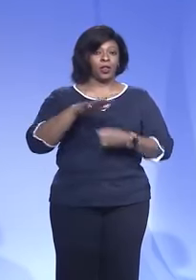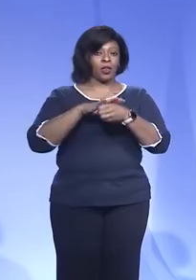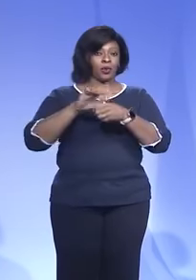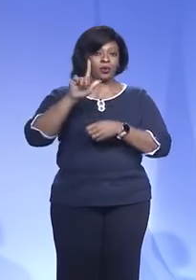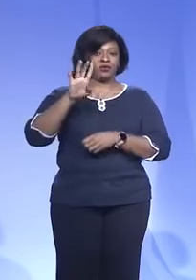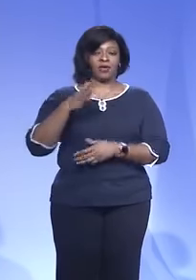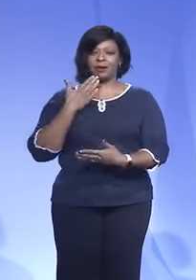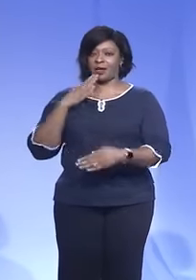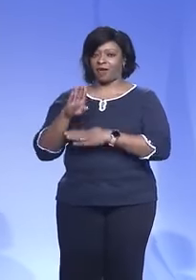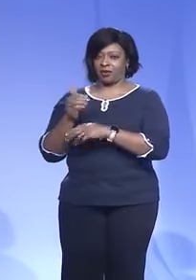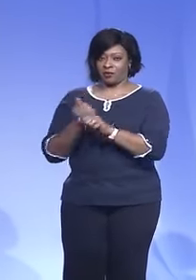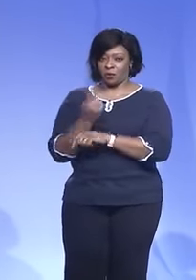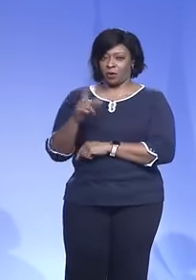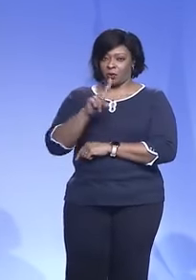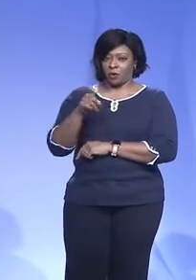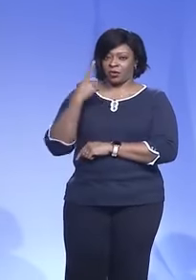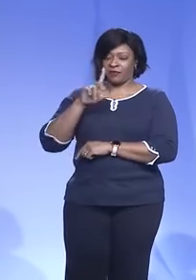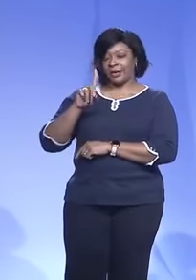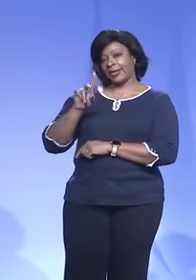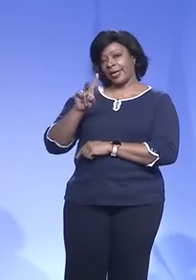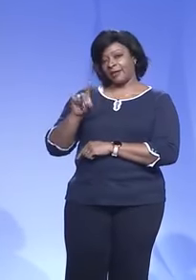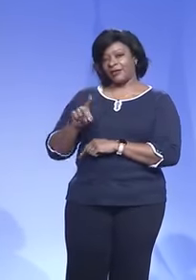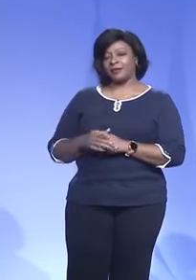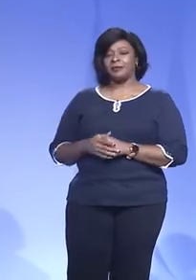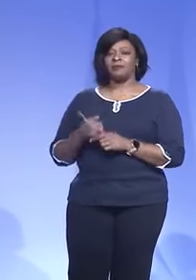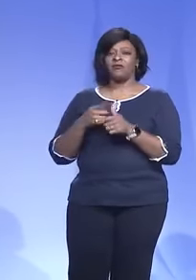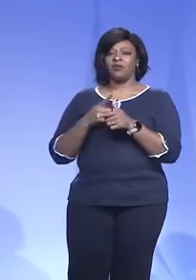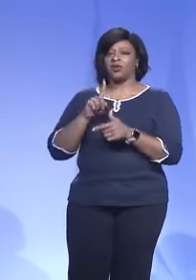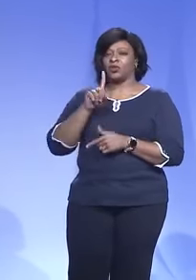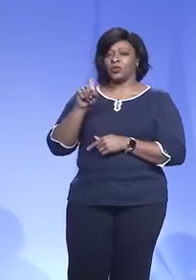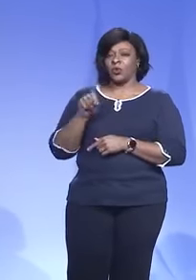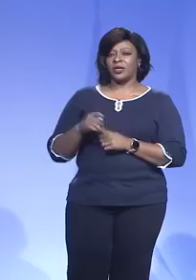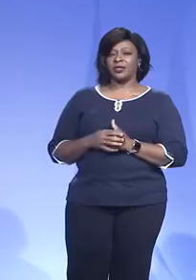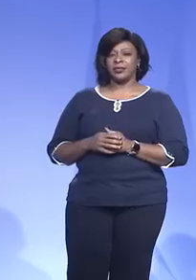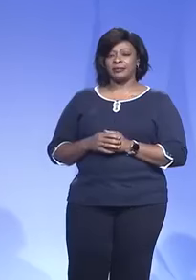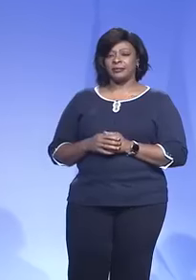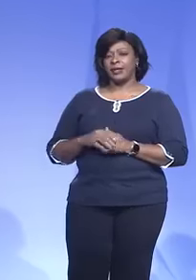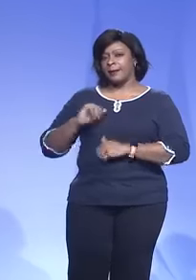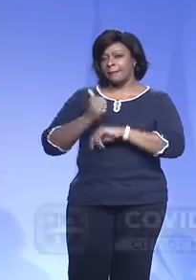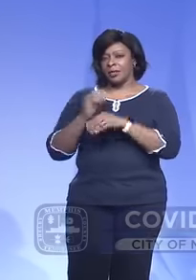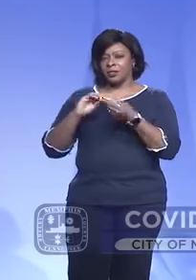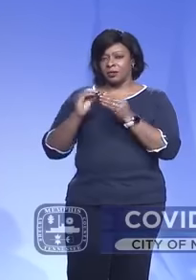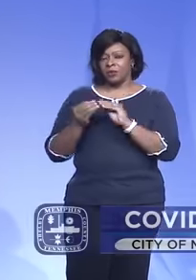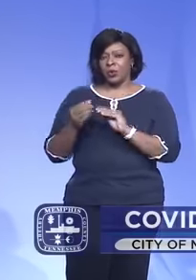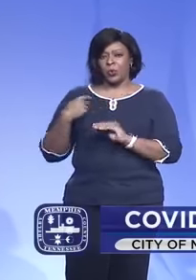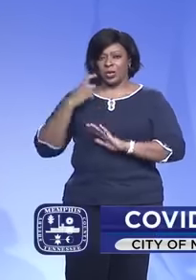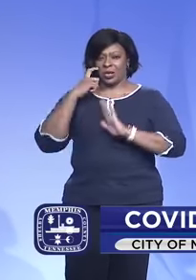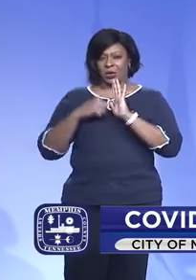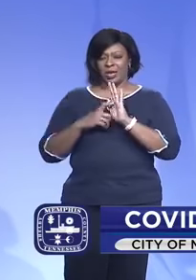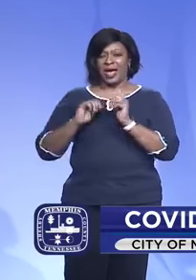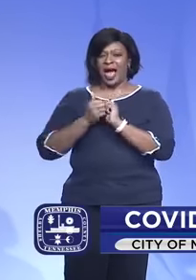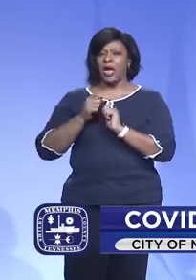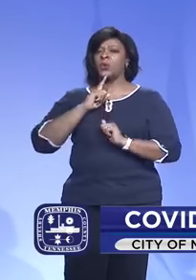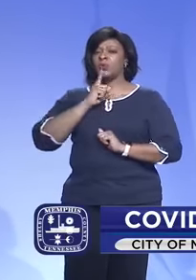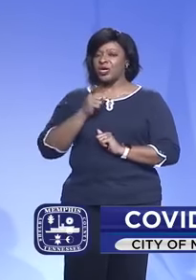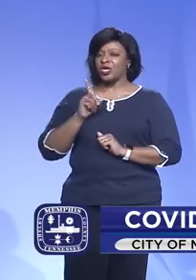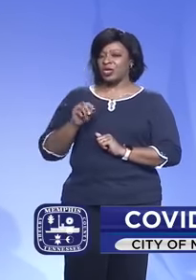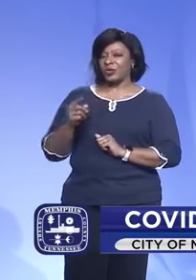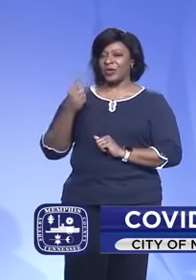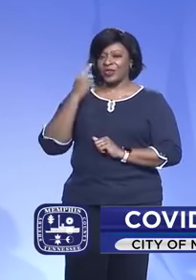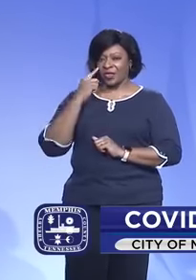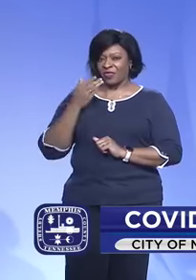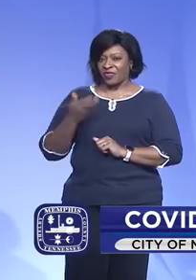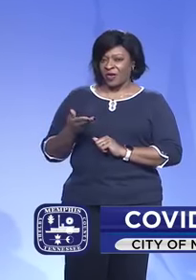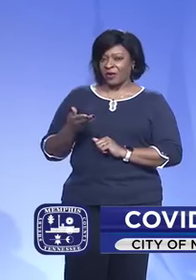Good afternoon, everyone. Question for David. My first question, based on the numbers we're seeing, how real do you think that